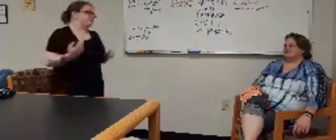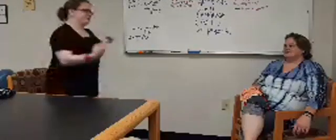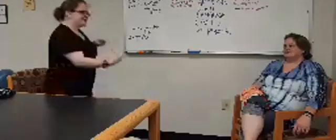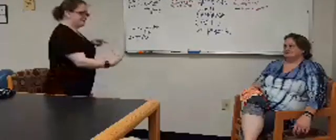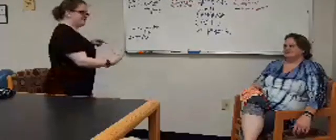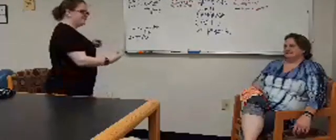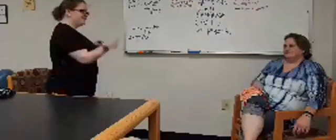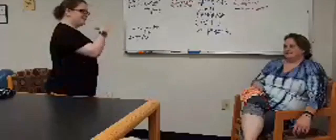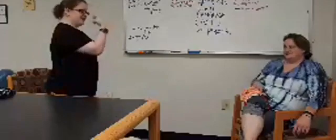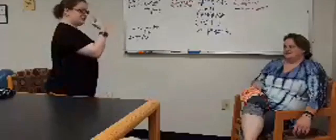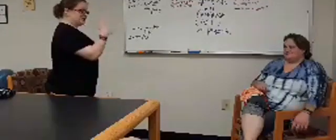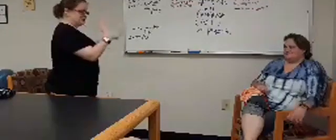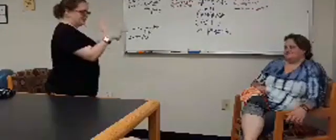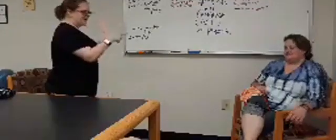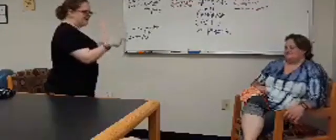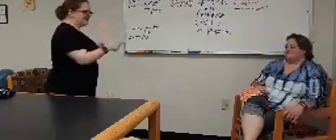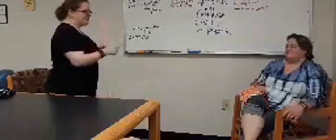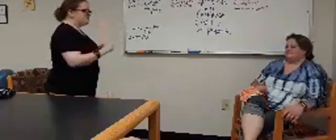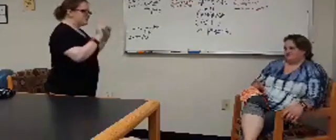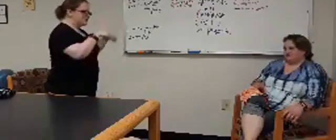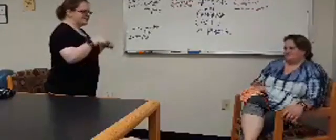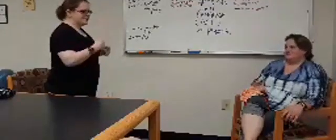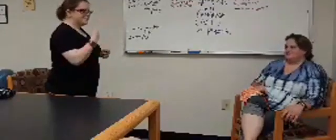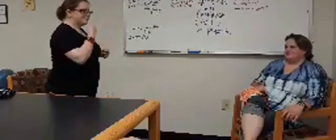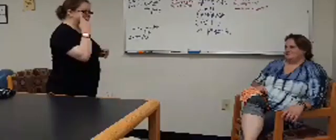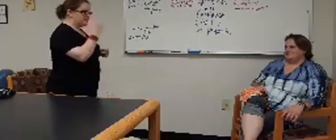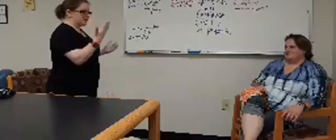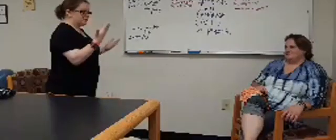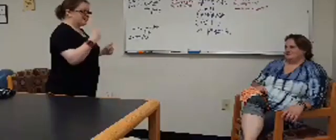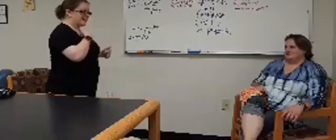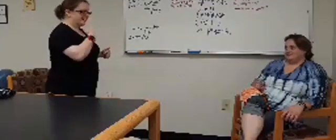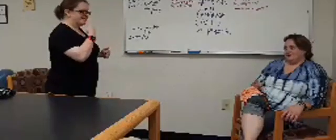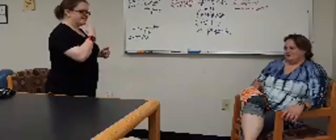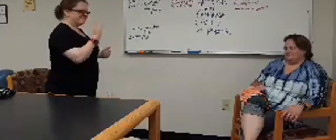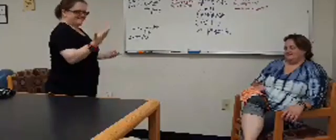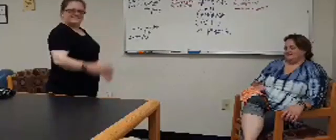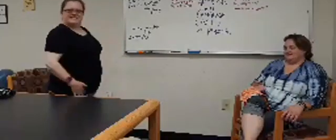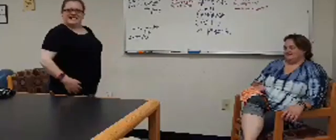I face you, you can see what I'm saying. Oh, and then so.